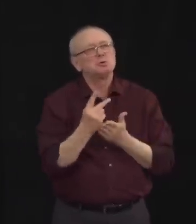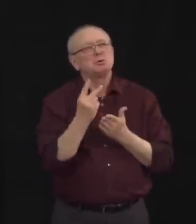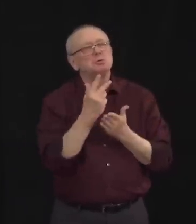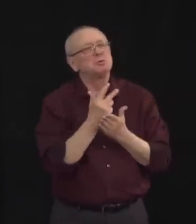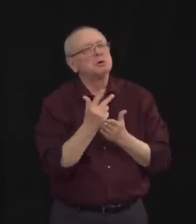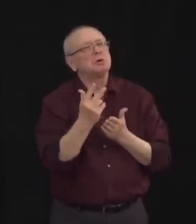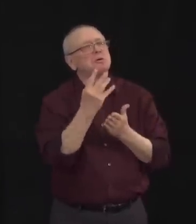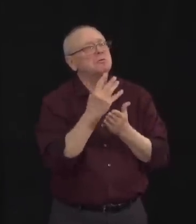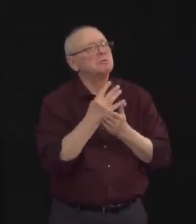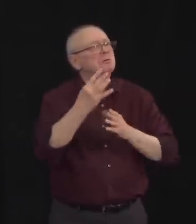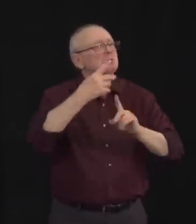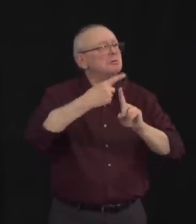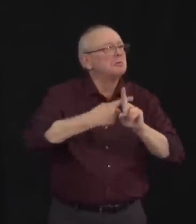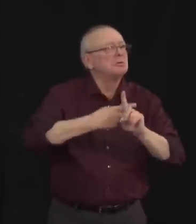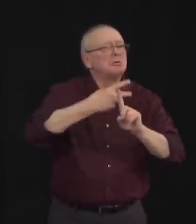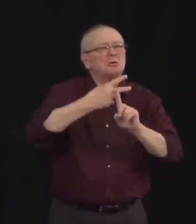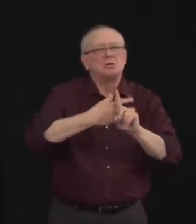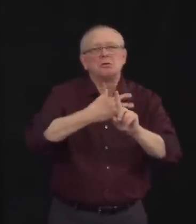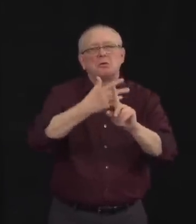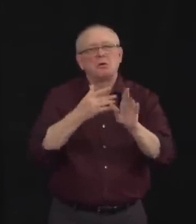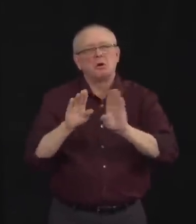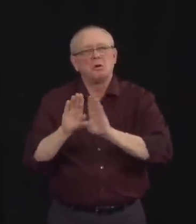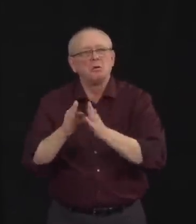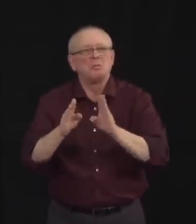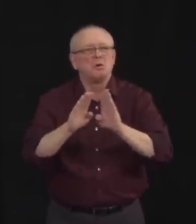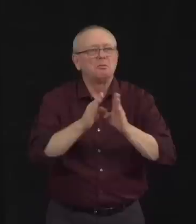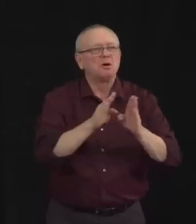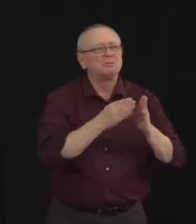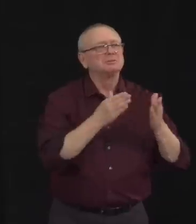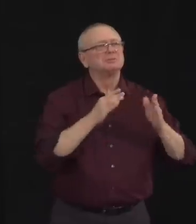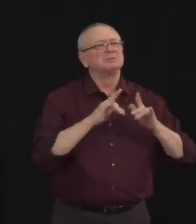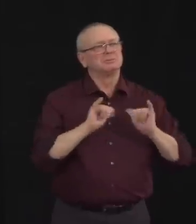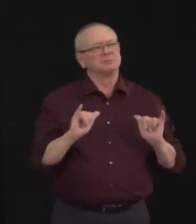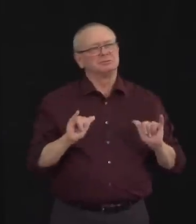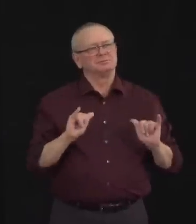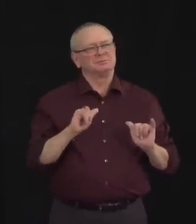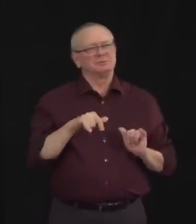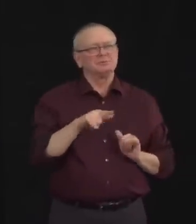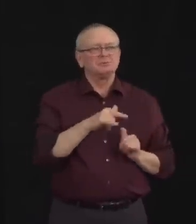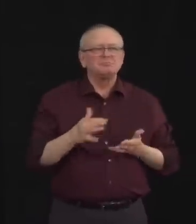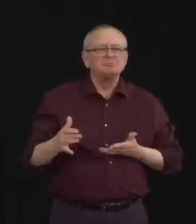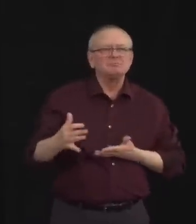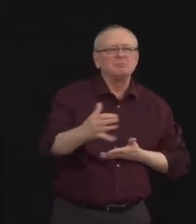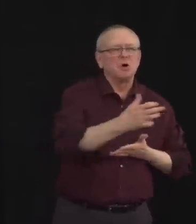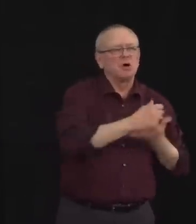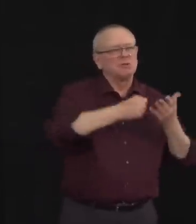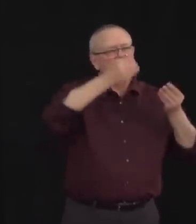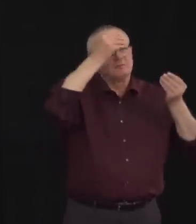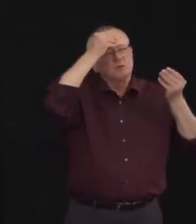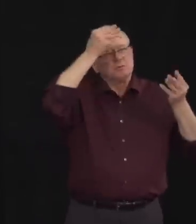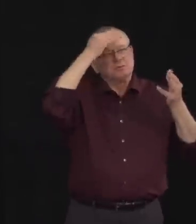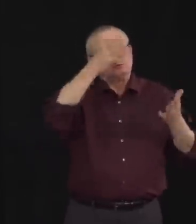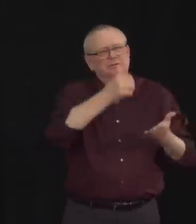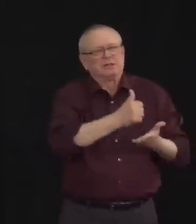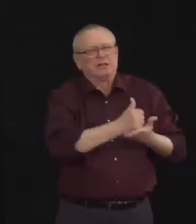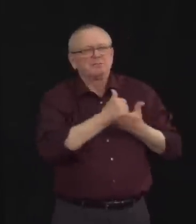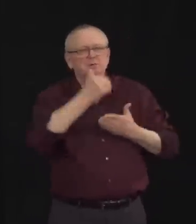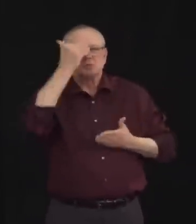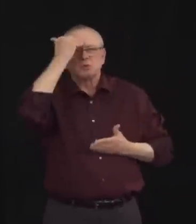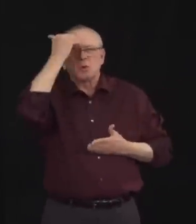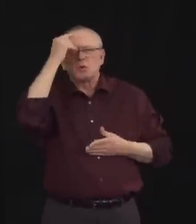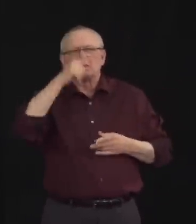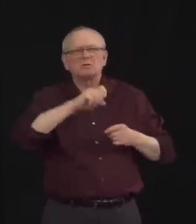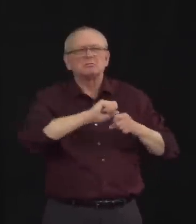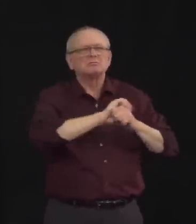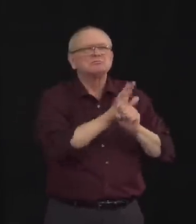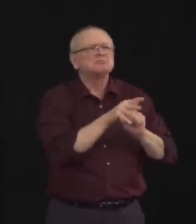much accurate information on how the virus is spreading as we can. This will help us to make informed decisions that weigh and